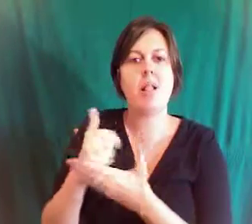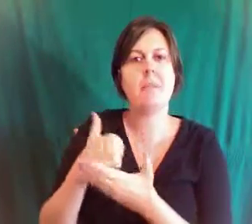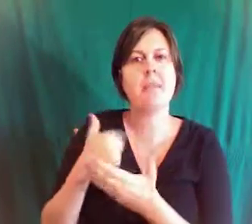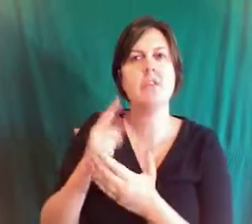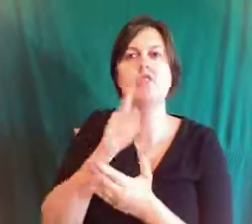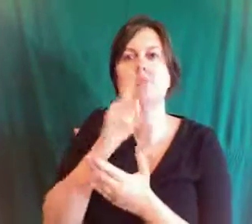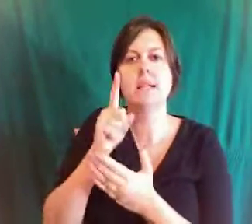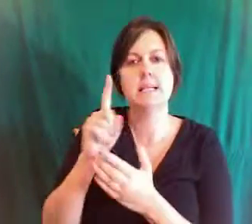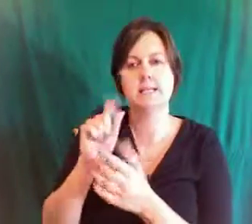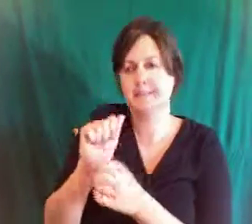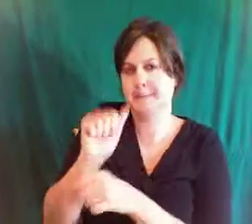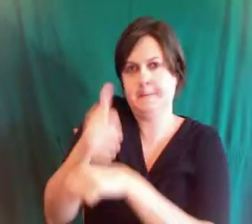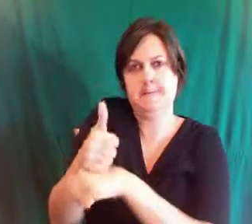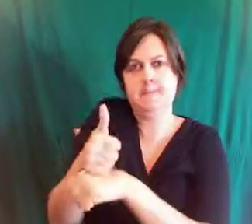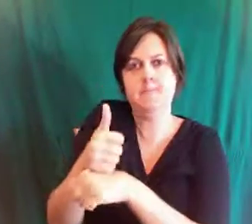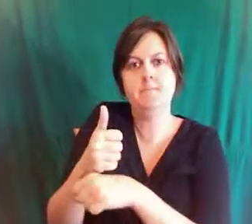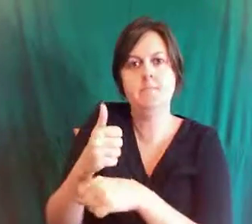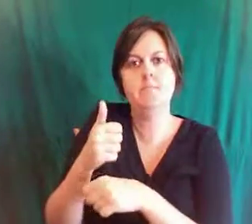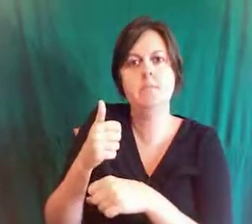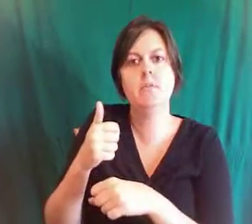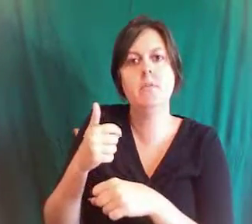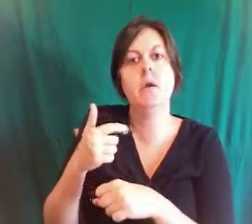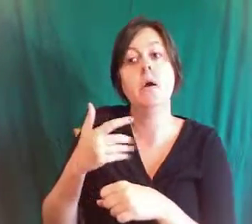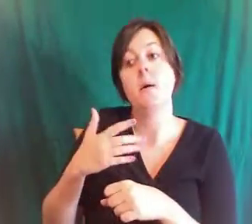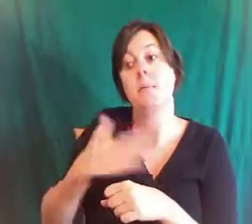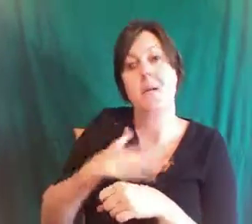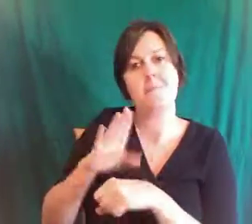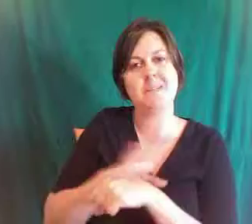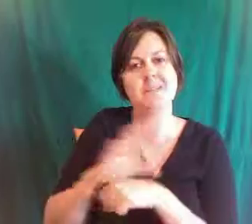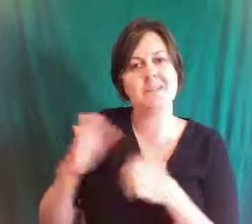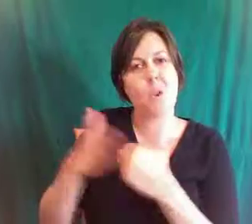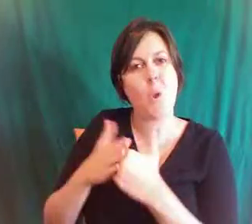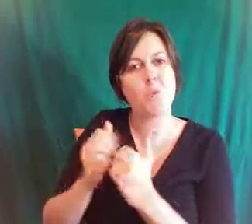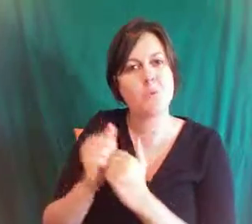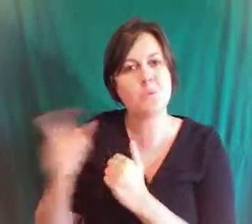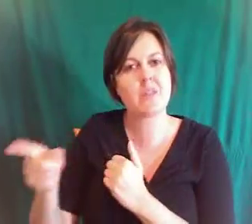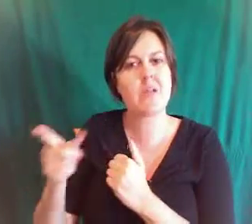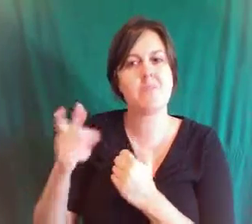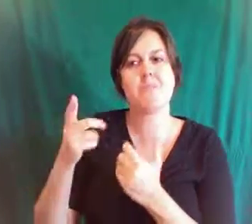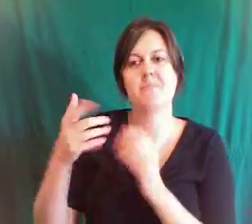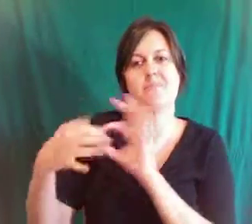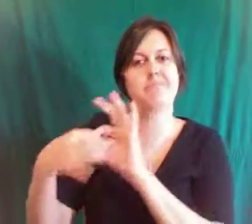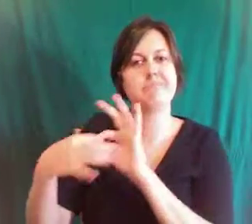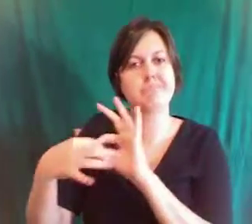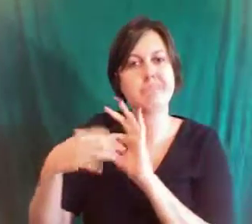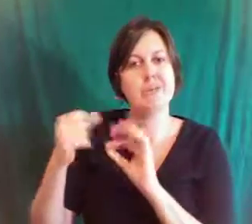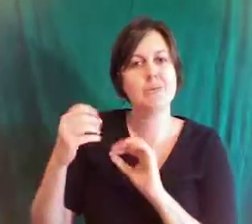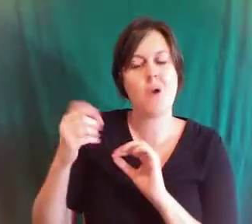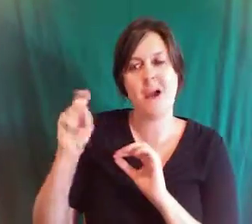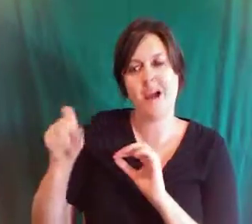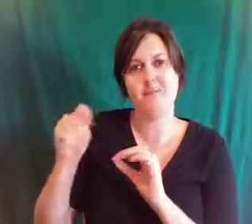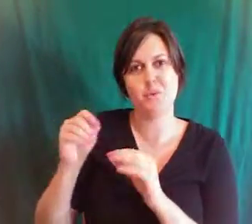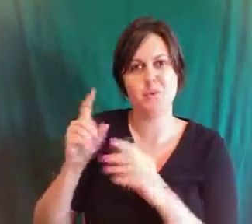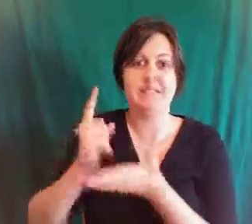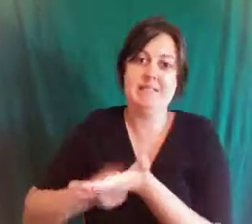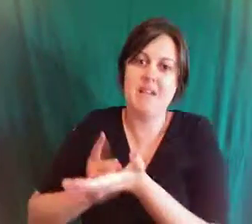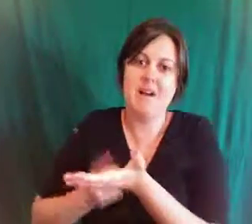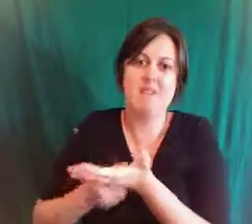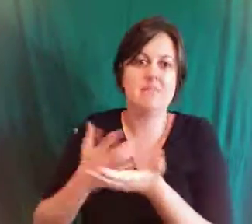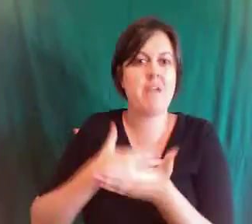impact them since I was close to them from a business perspective. So once I got them down on paper, they were much more manageable. I was able to knock 2